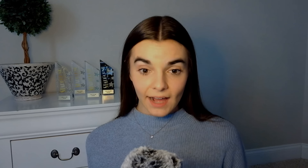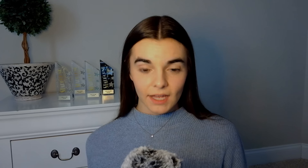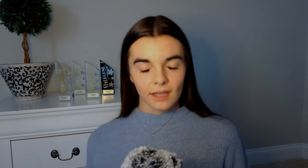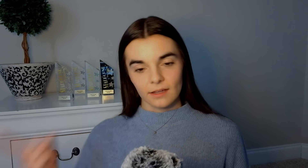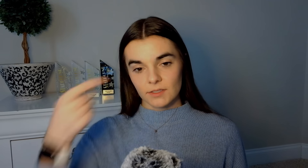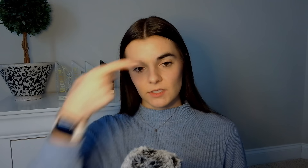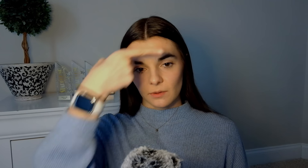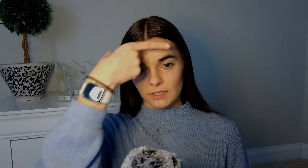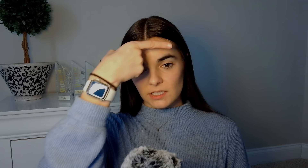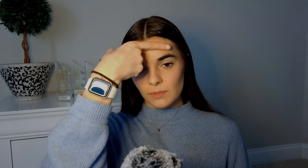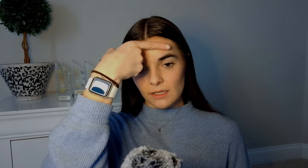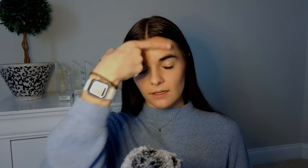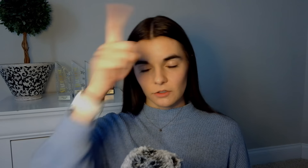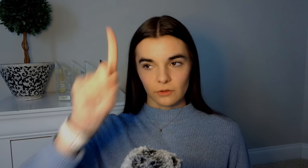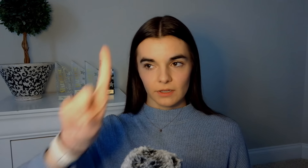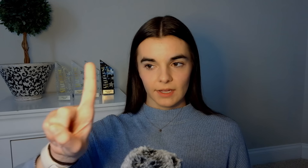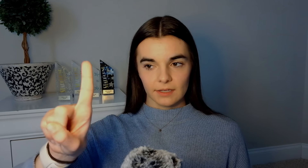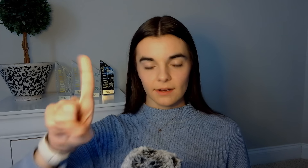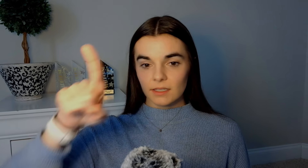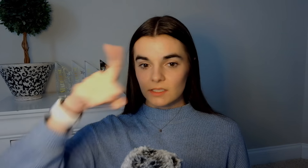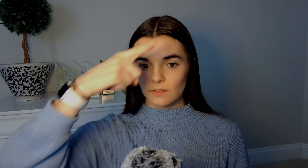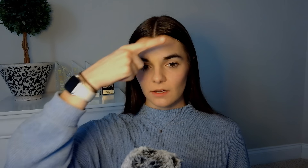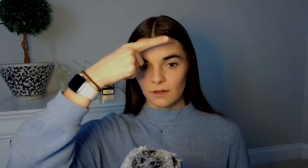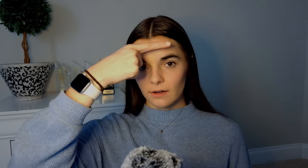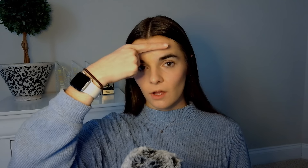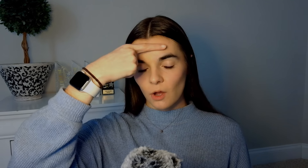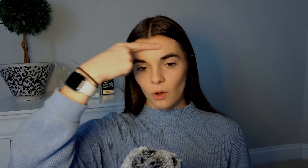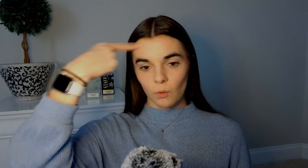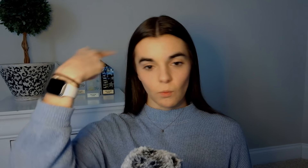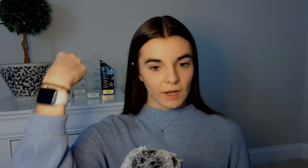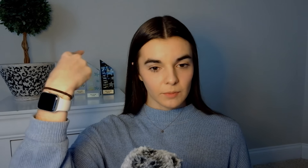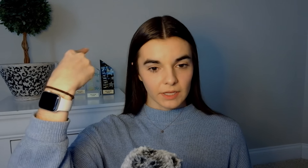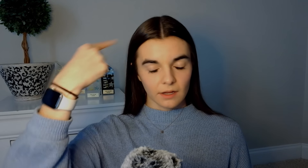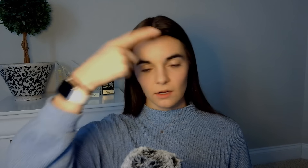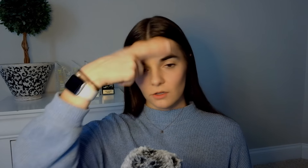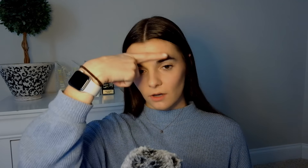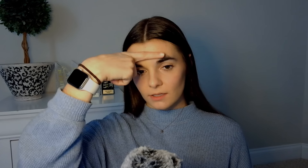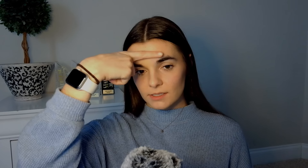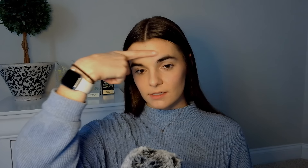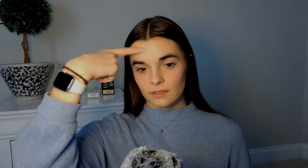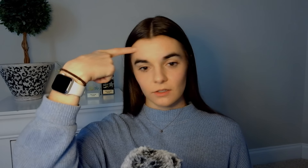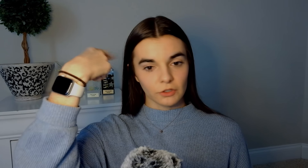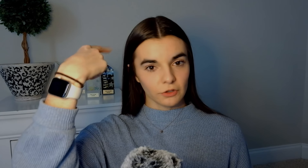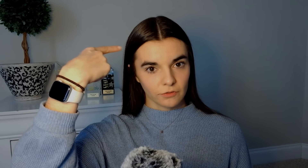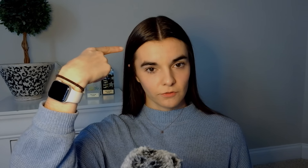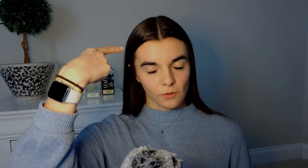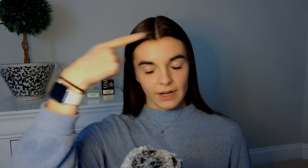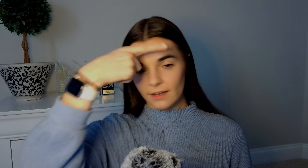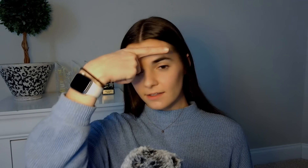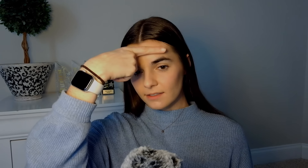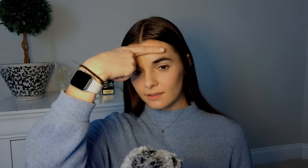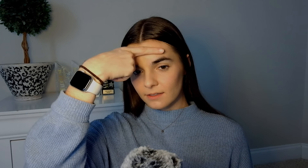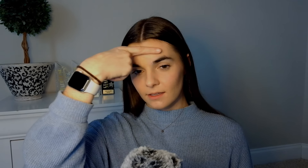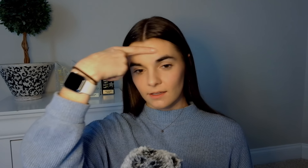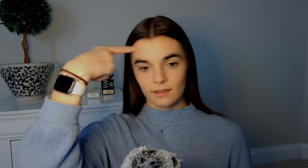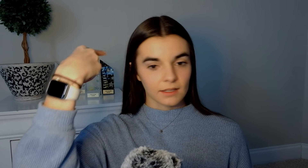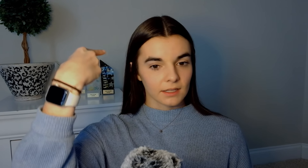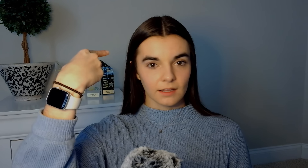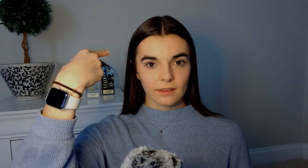Black is going to be your index finger wiping across your forehead like